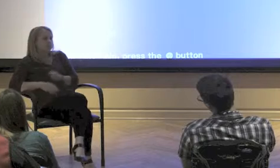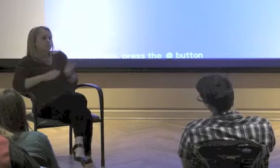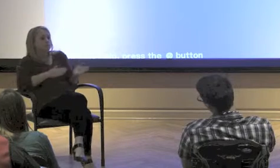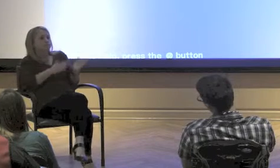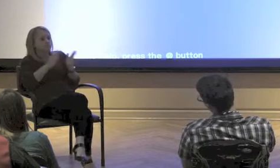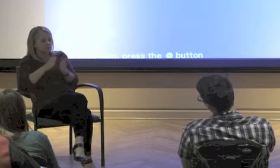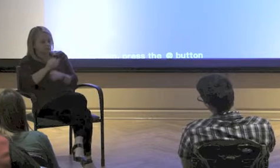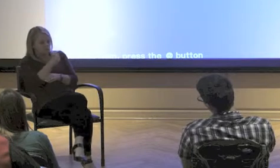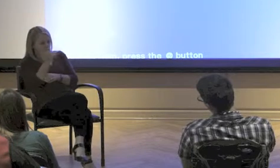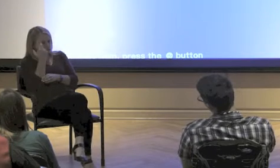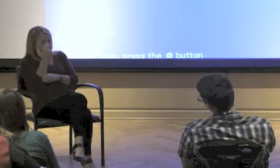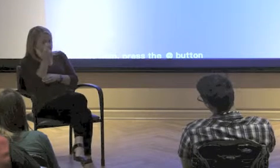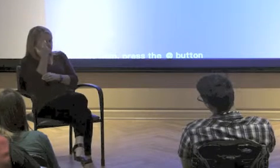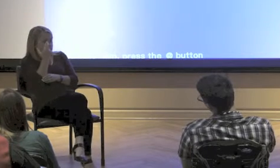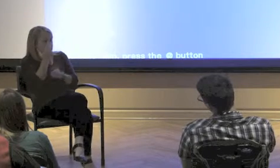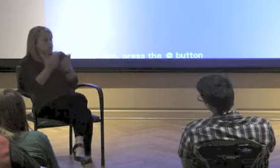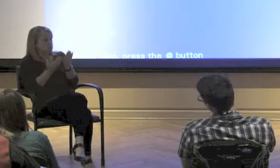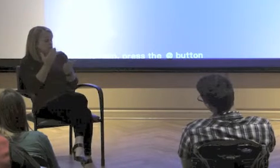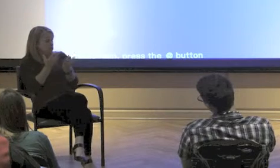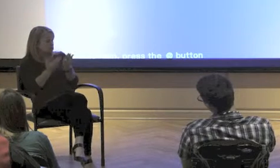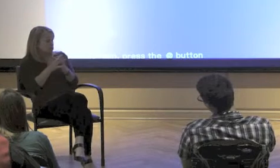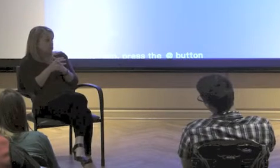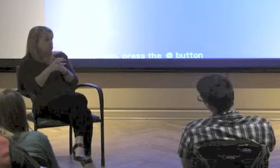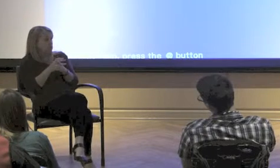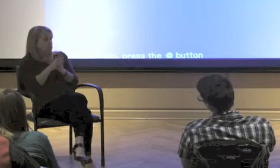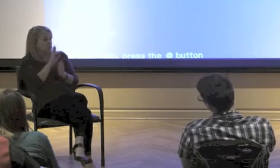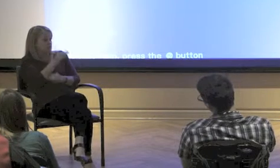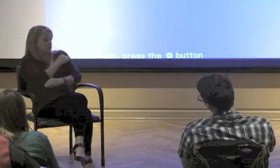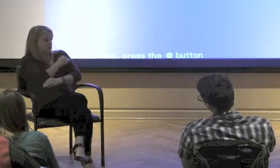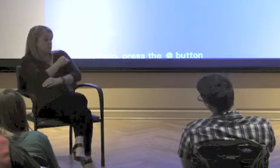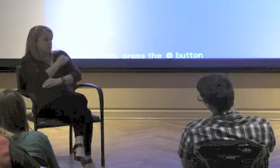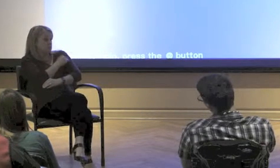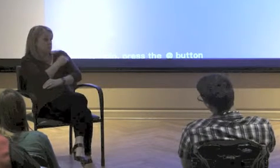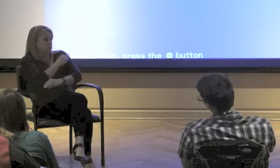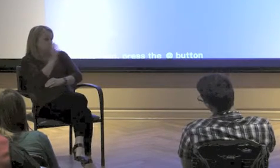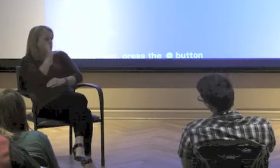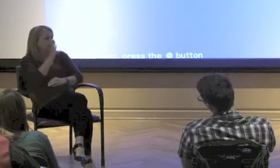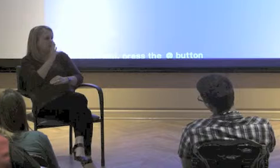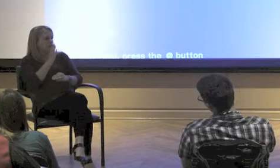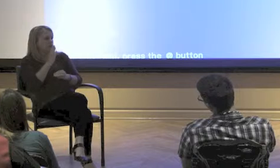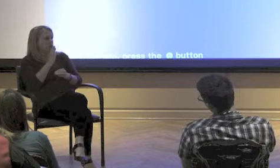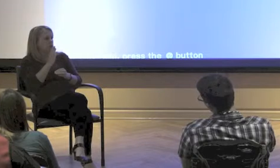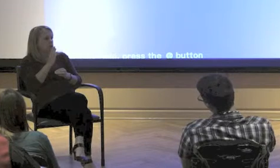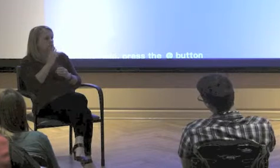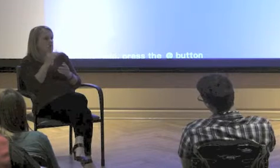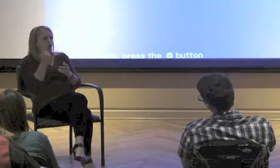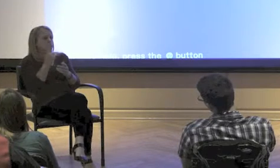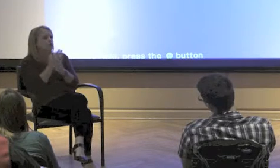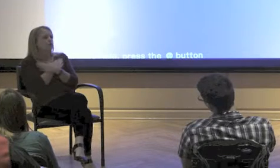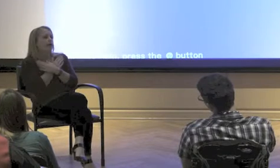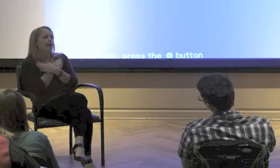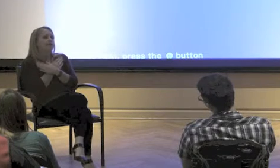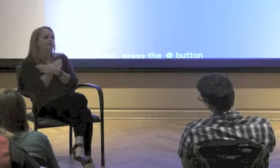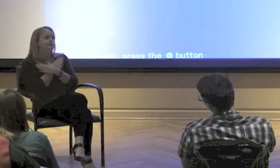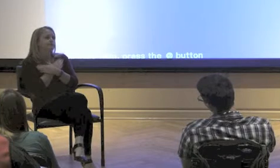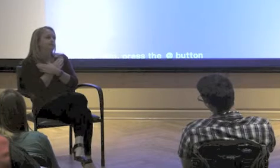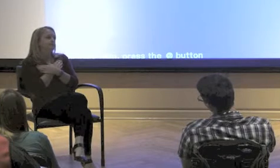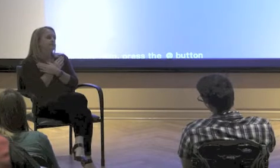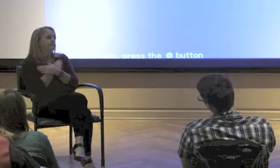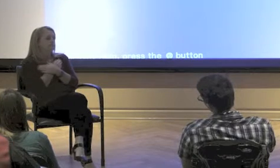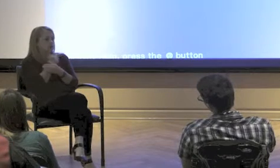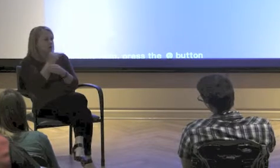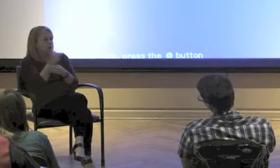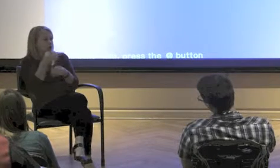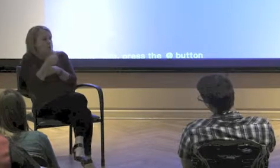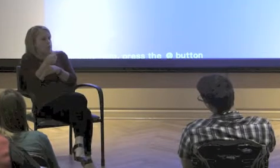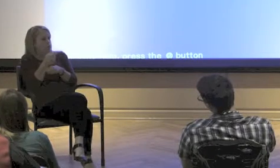The other reason it may not store urine is that those muscles will be too relaxed and not tight enough to